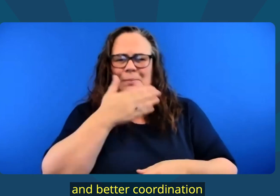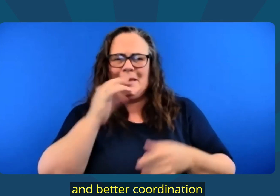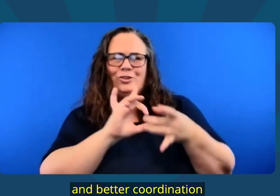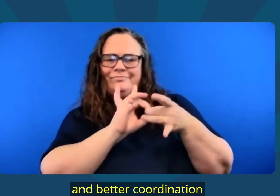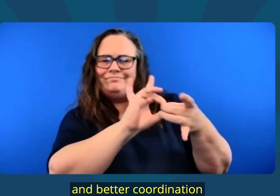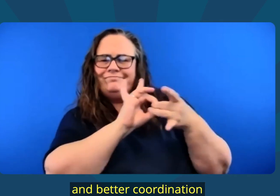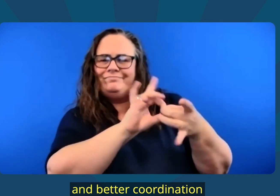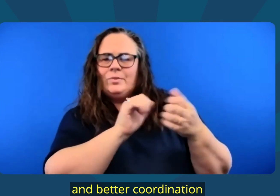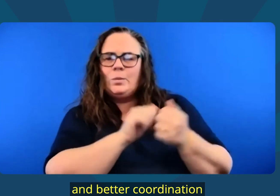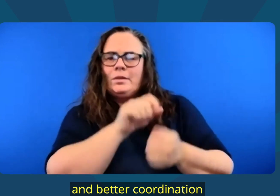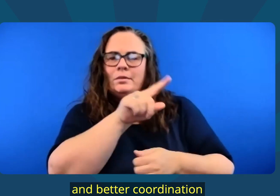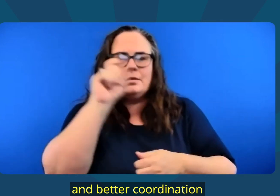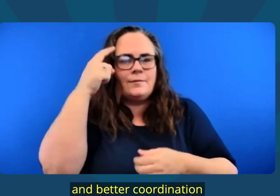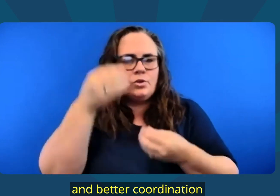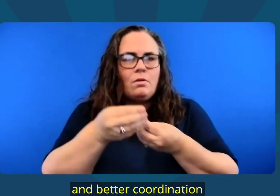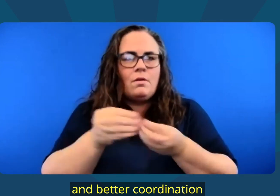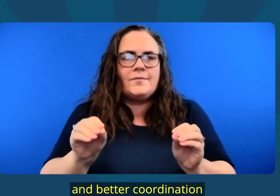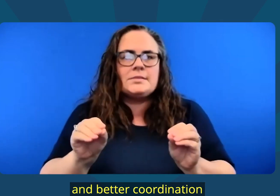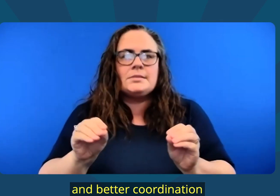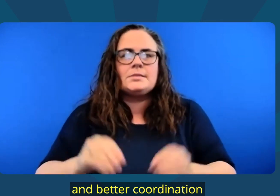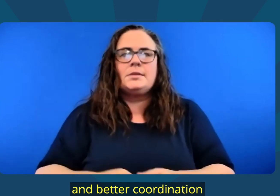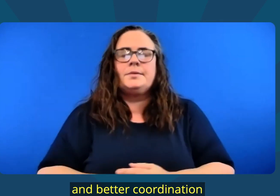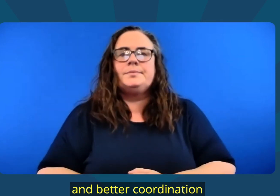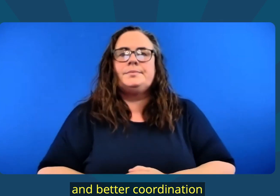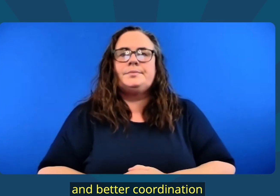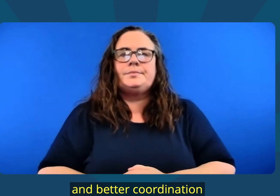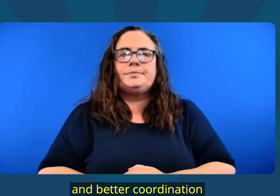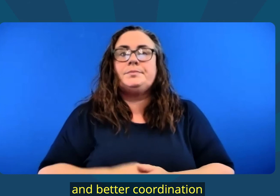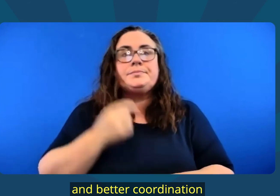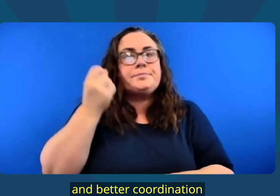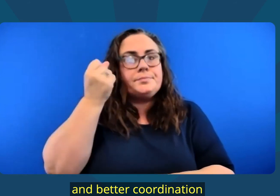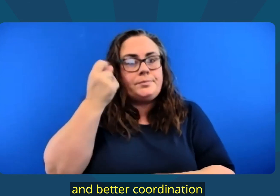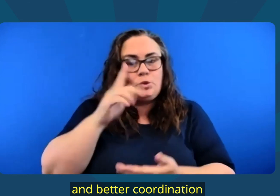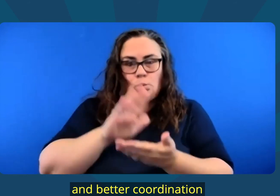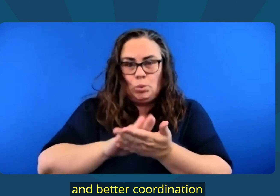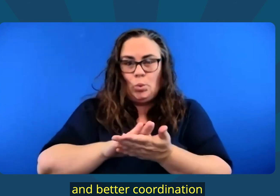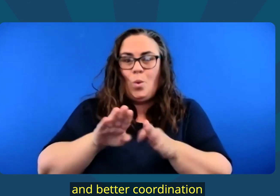and better coordination from the governor's office.